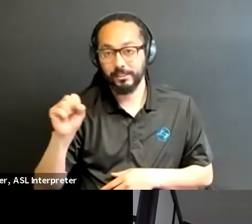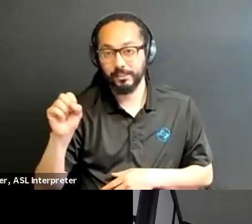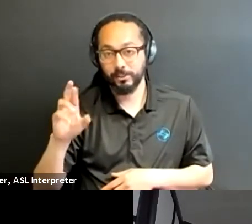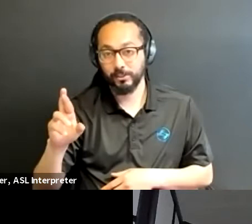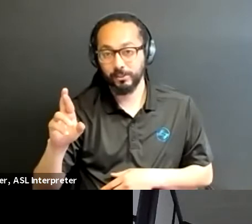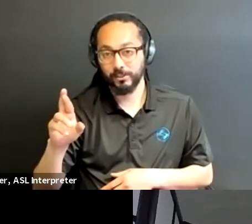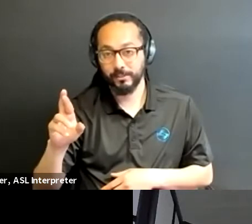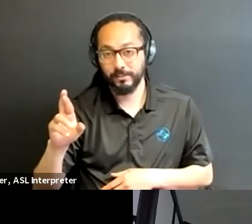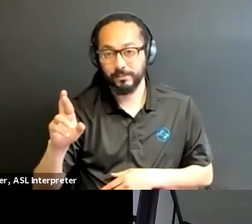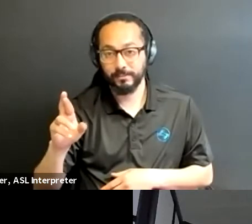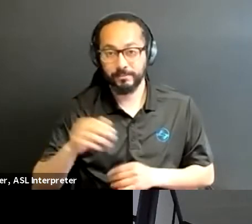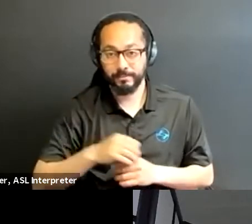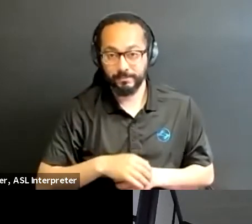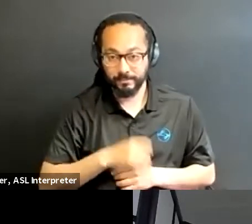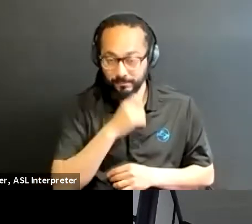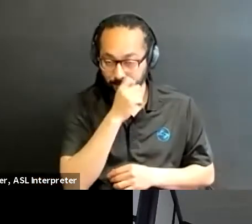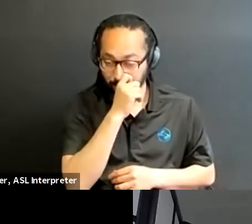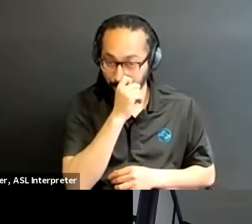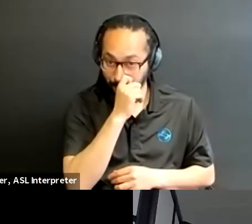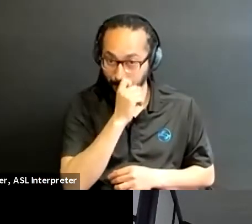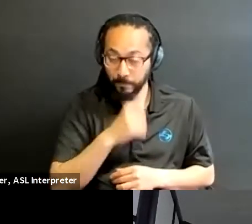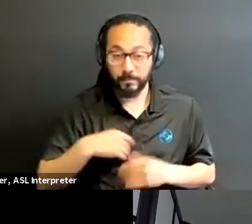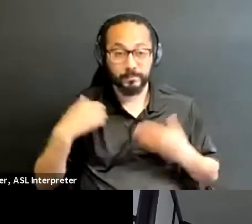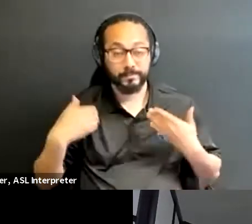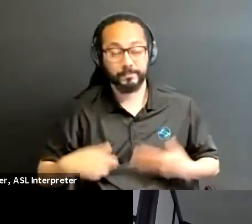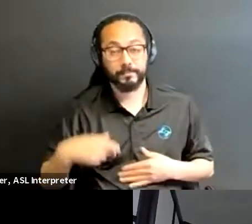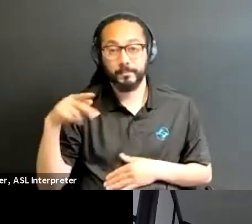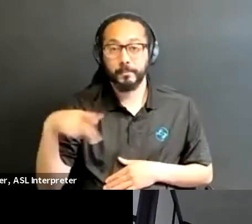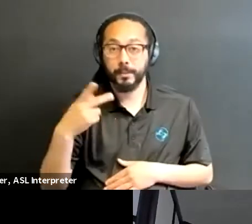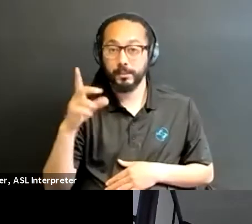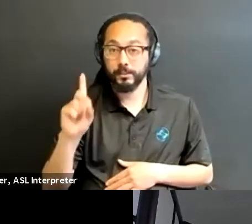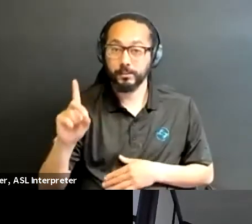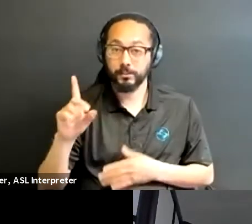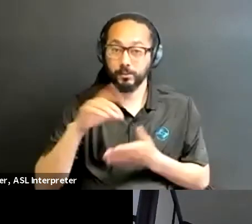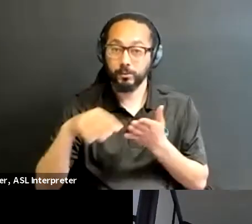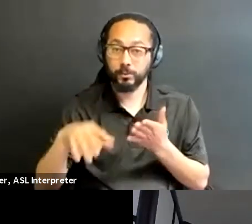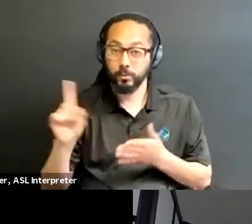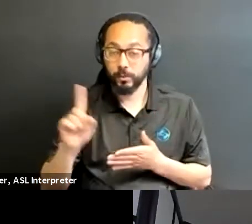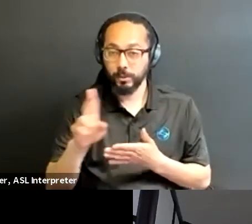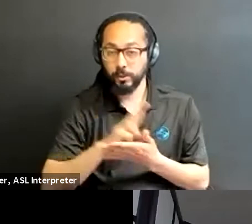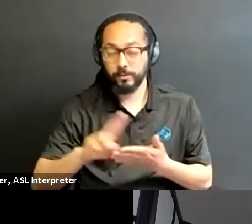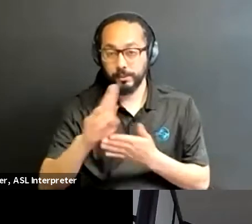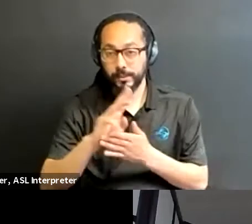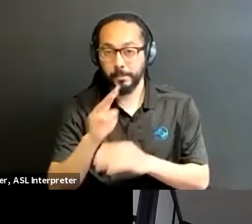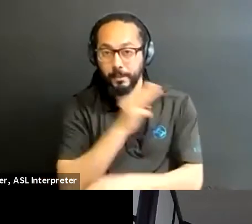and I am a PhD candidate at the University of Manitoba,